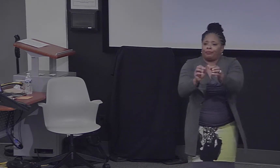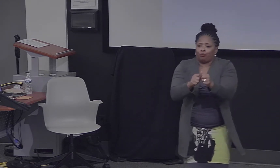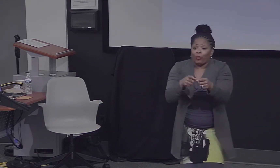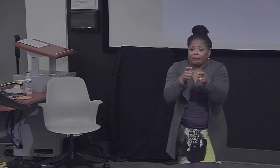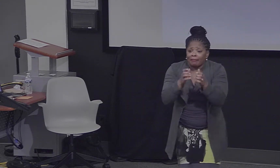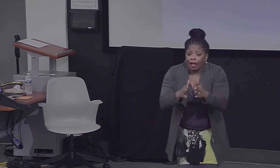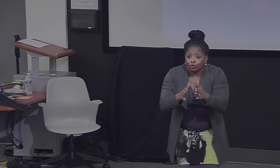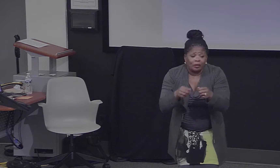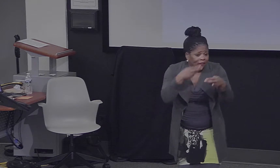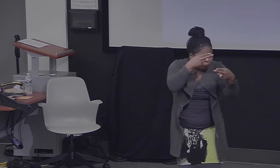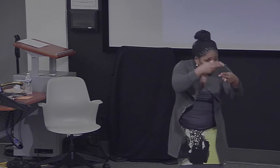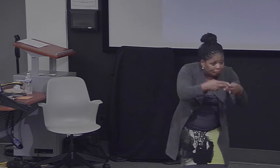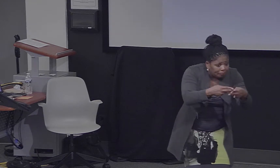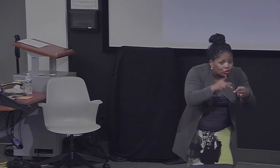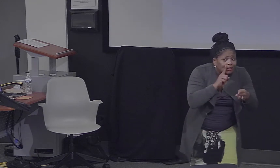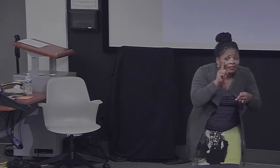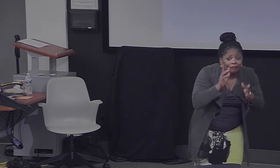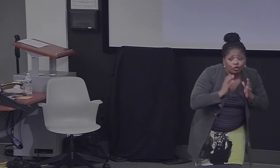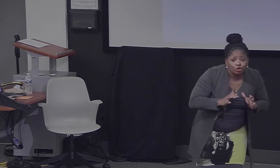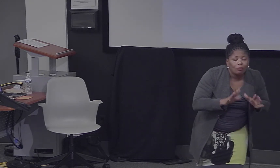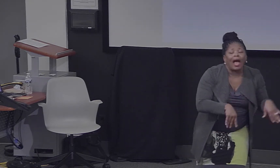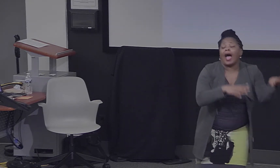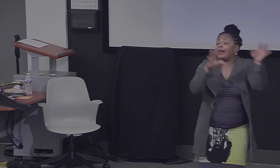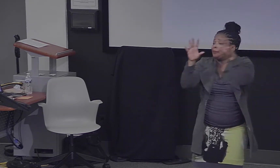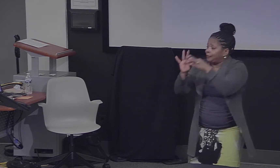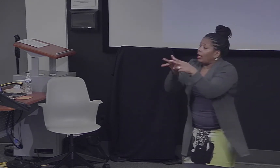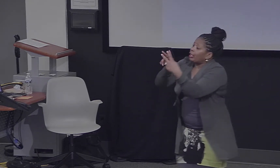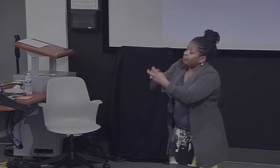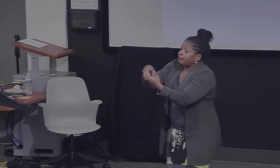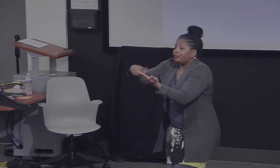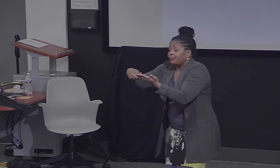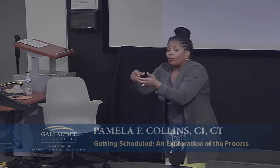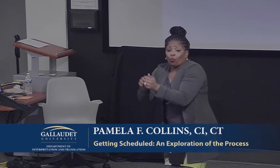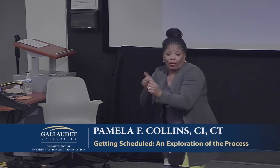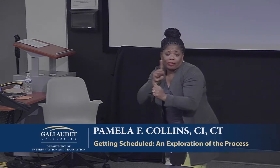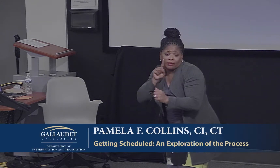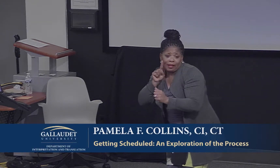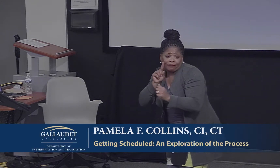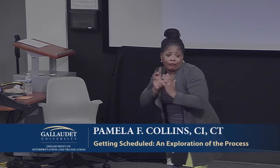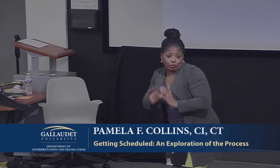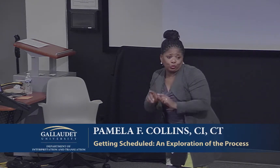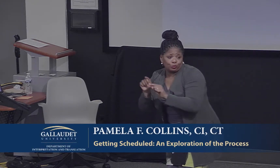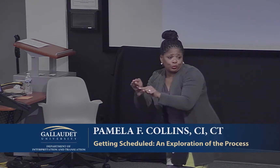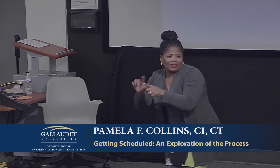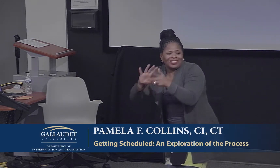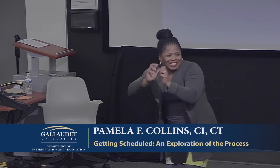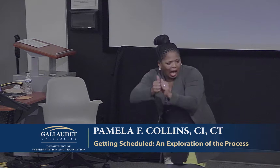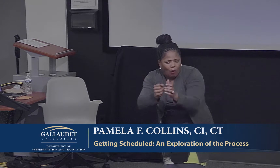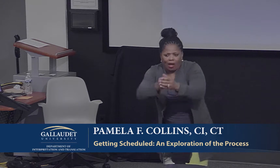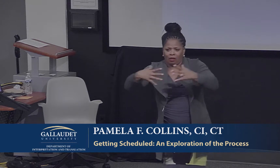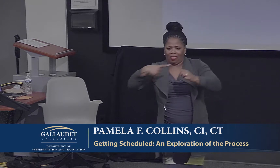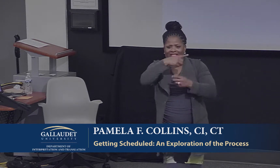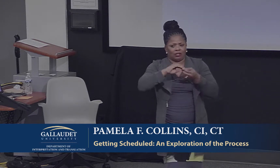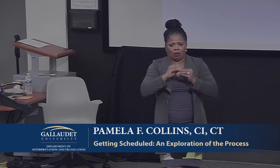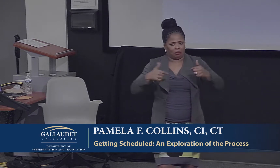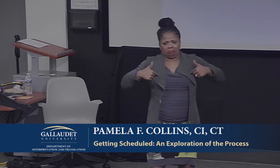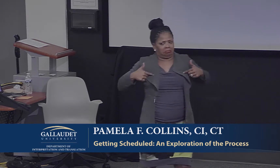an interview, and if managers were mentioned or deaf consumers were mentioned, Then I would start and go interviewing others